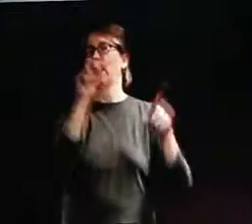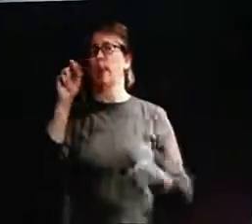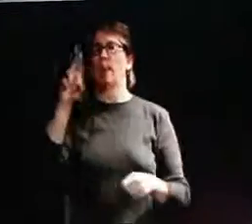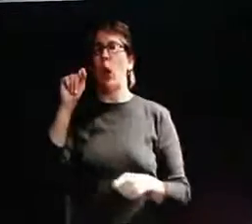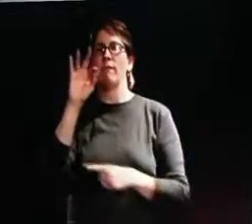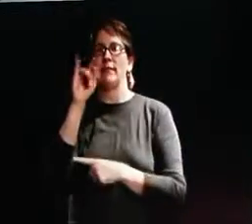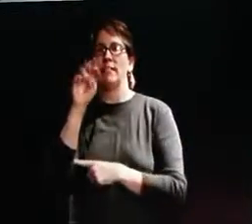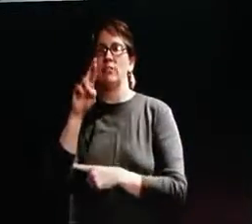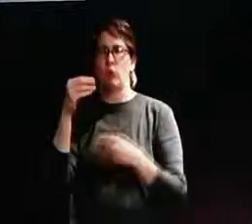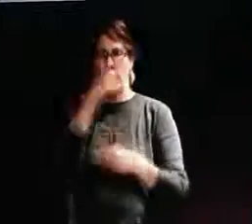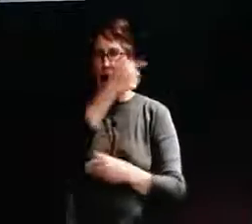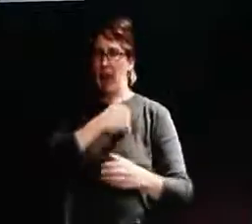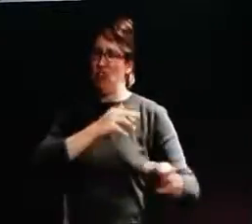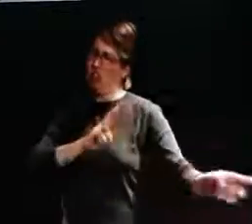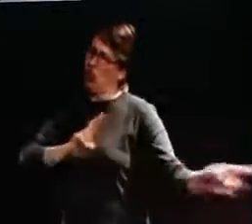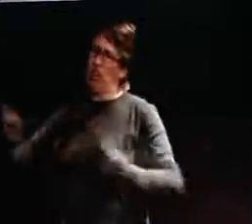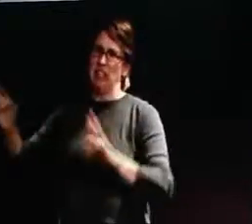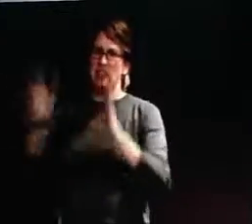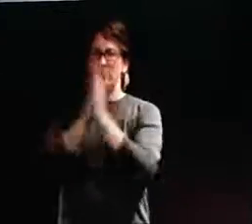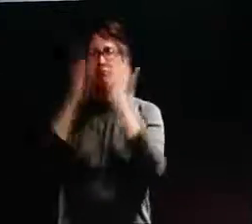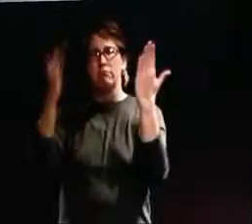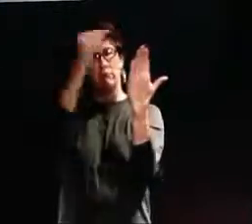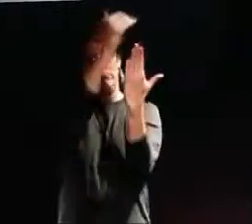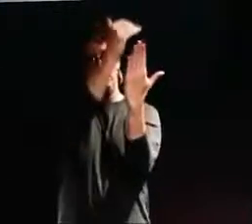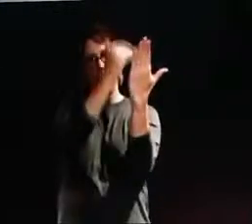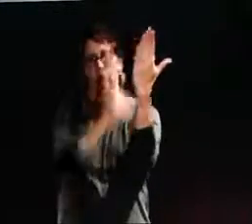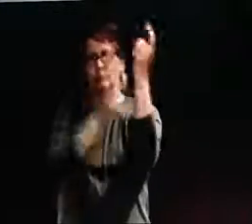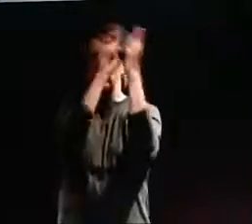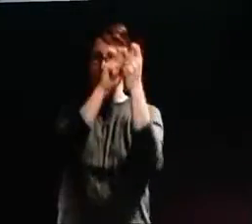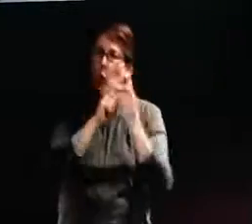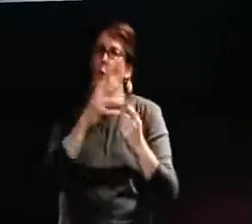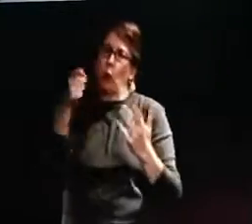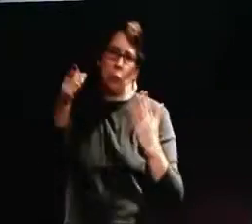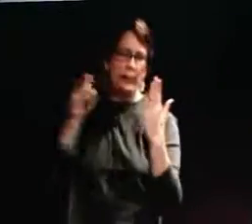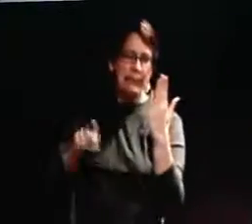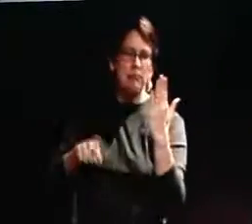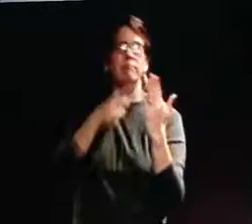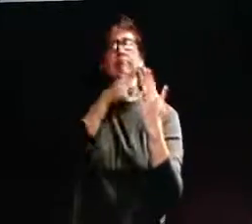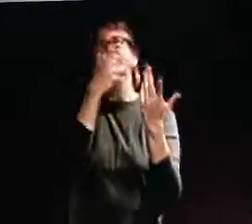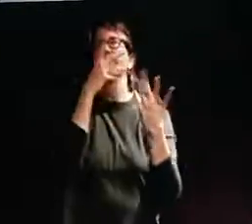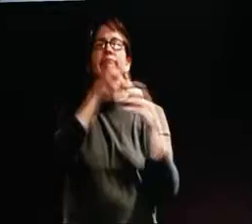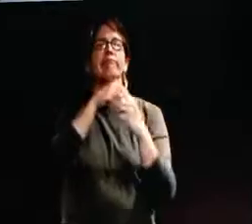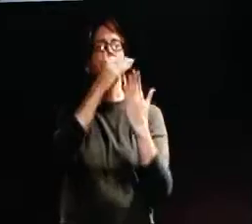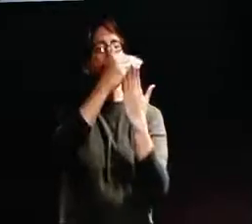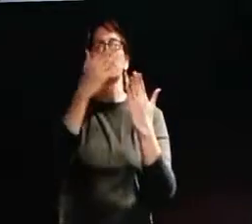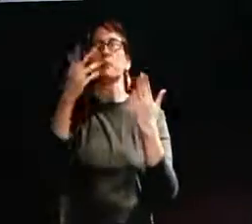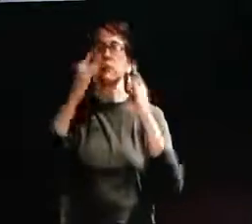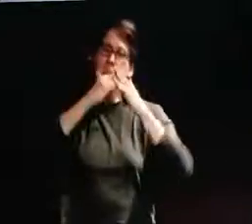My suggestion for those novice travelers who have no experience is to use an outfitter. Outfitters have